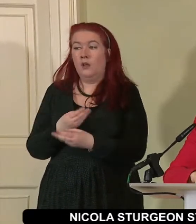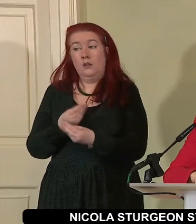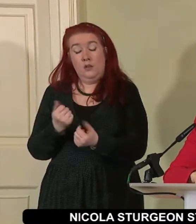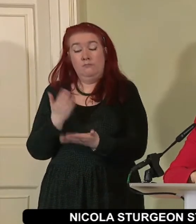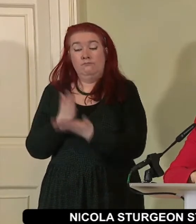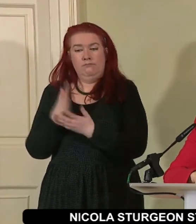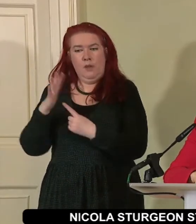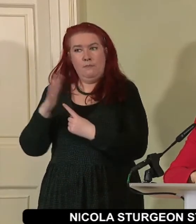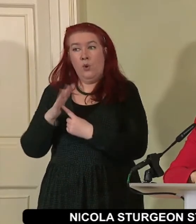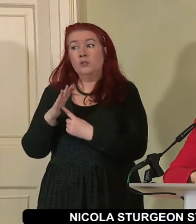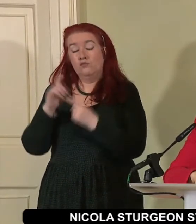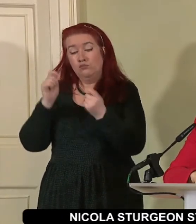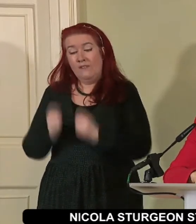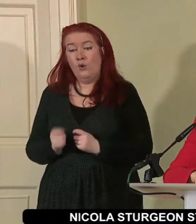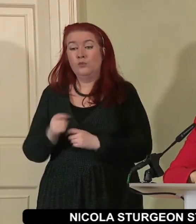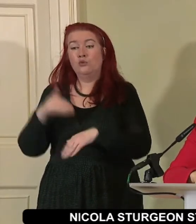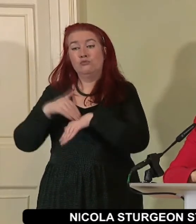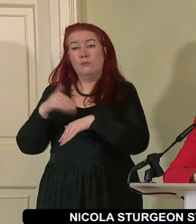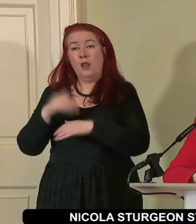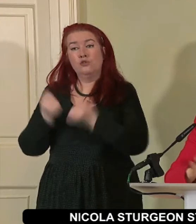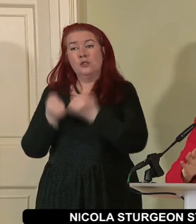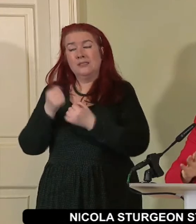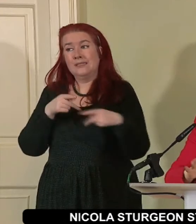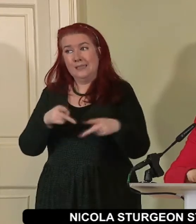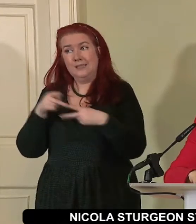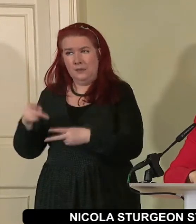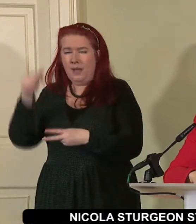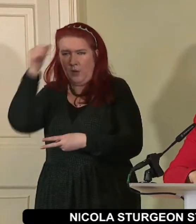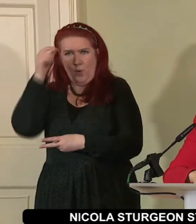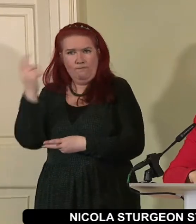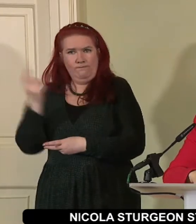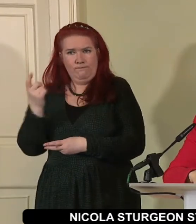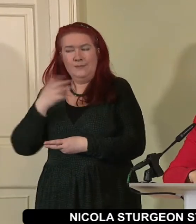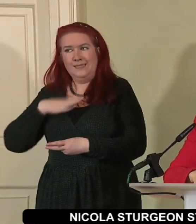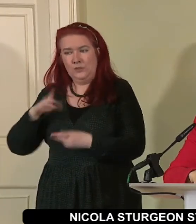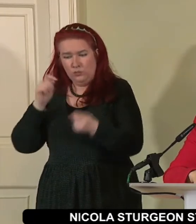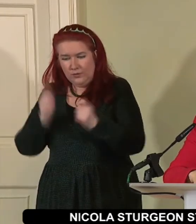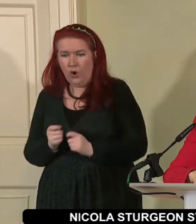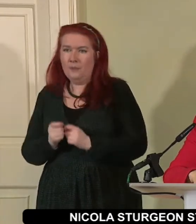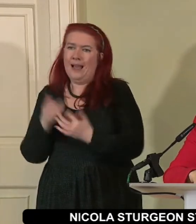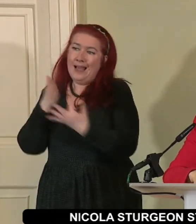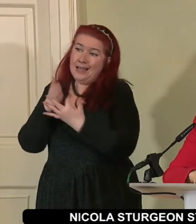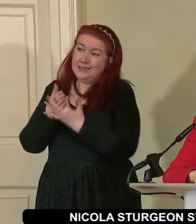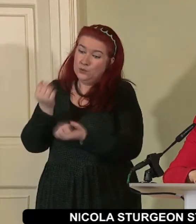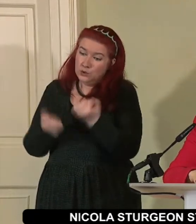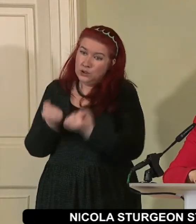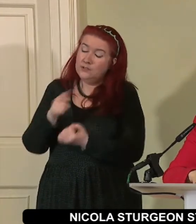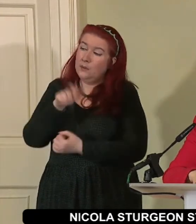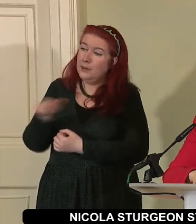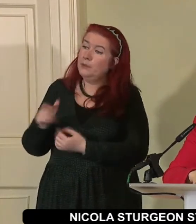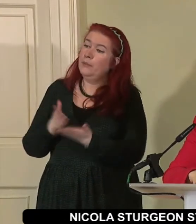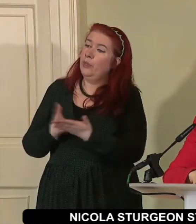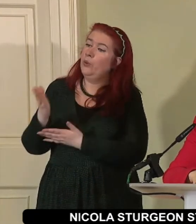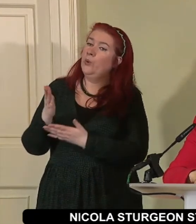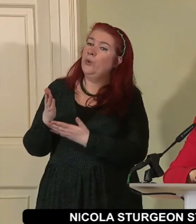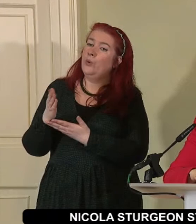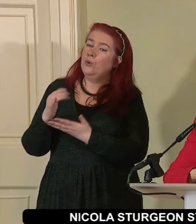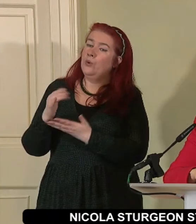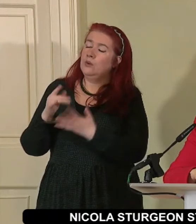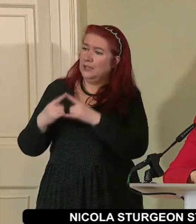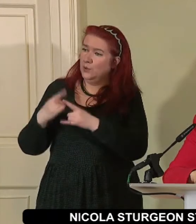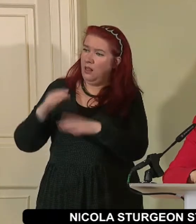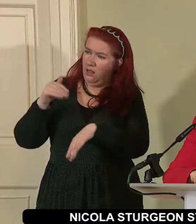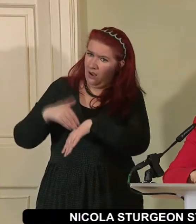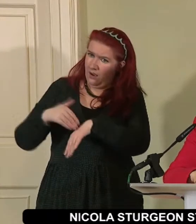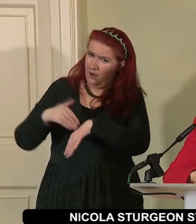important reform to the criminal justice system coming forward, I know, around improving access to justice for victims of sexual offences. I will be,